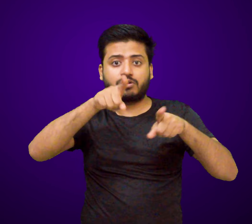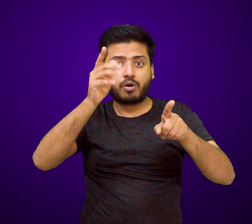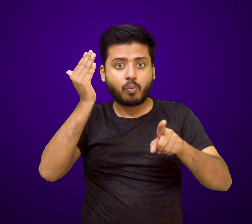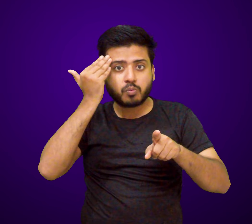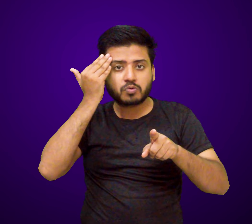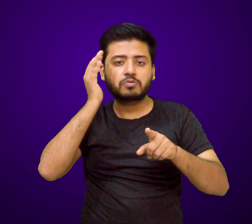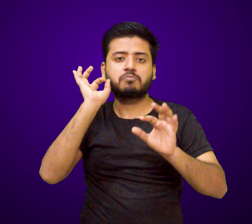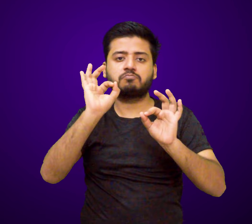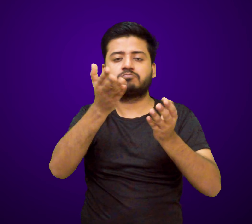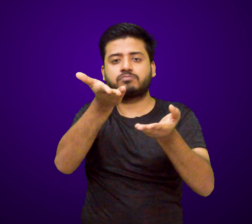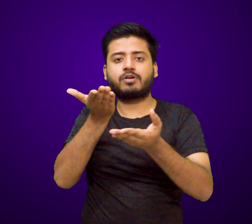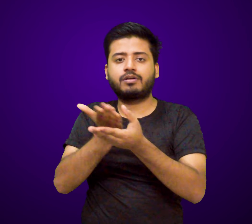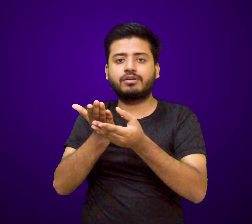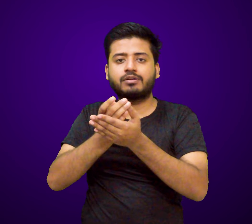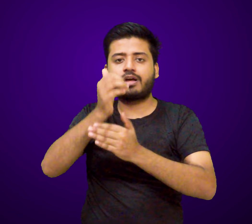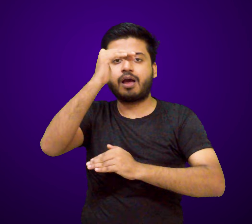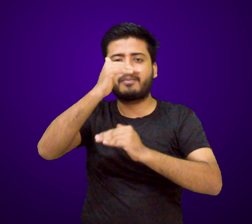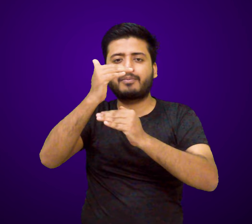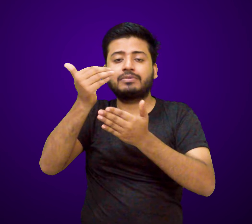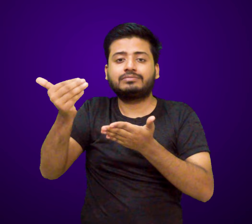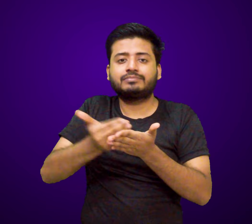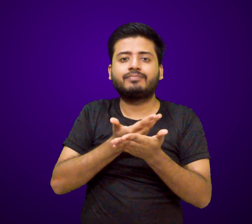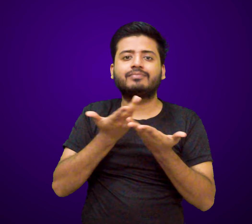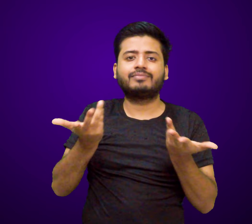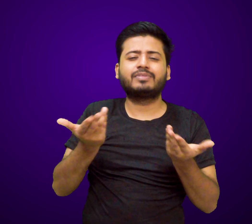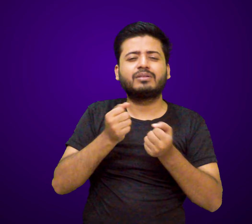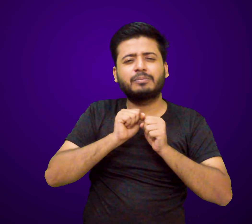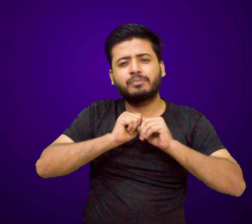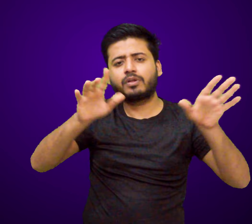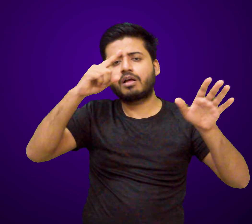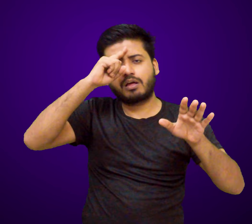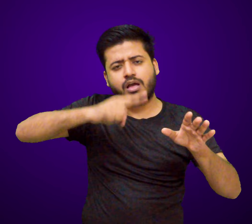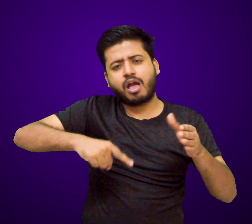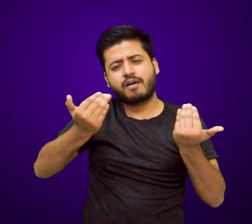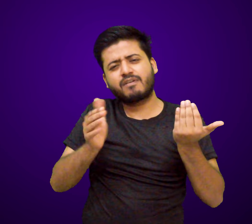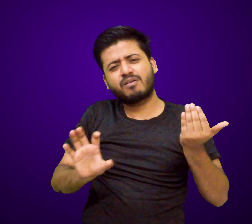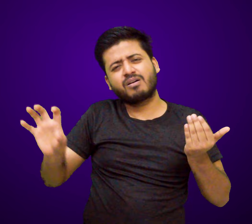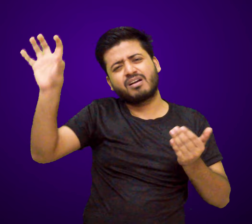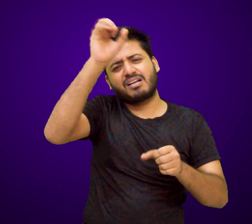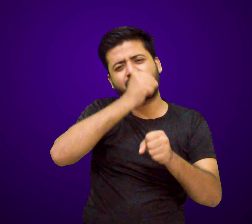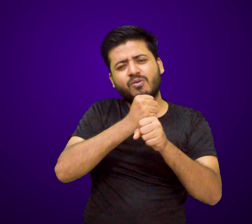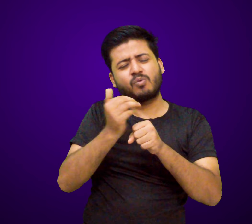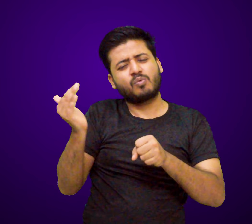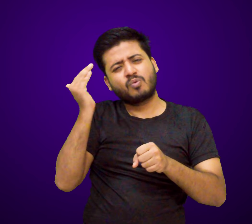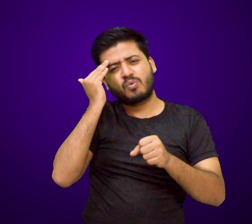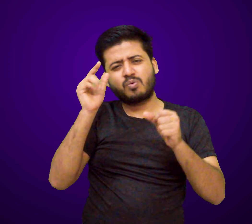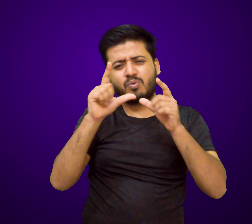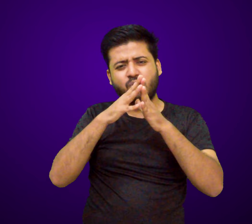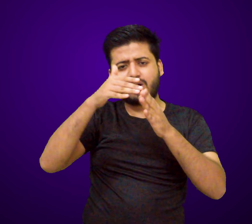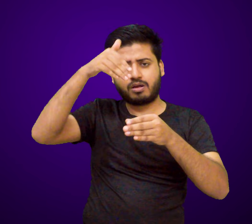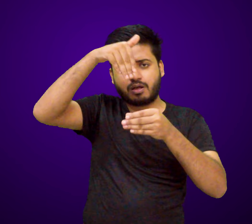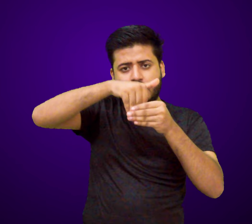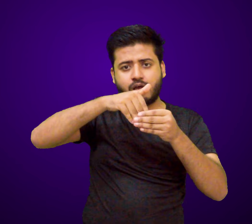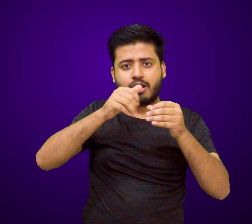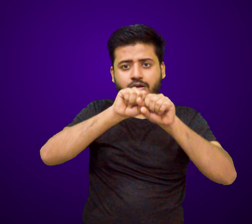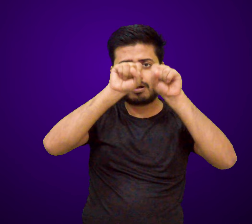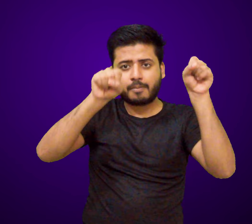your condition limits your ability to sit, stand, walk, or lift. Statements from family, friends,